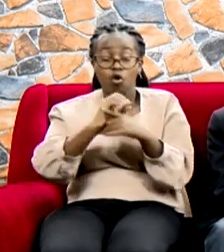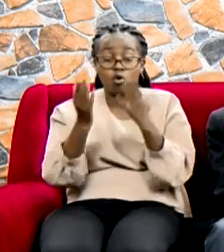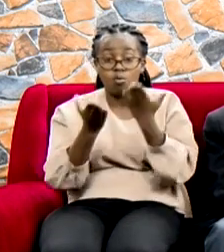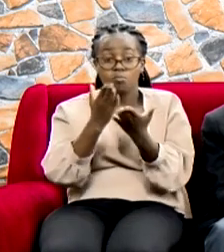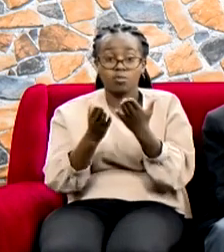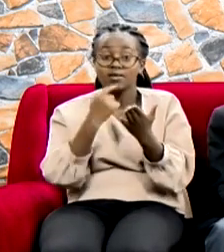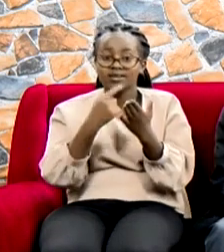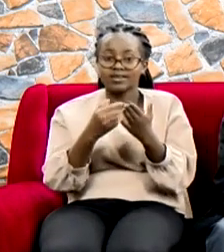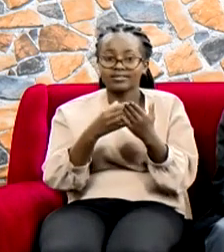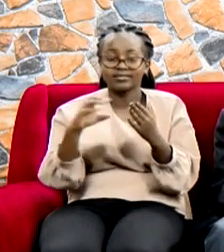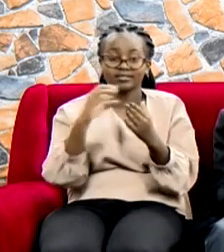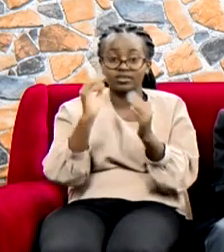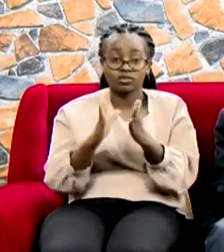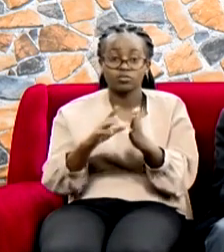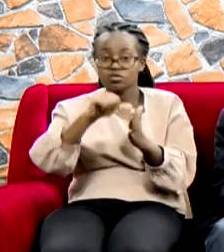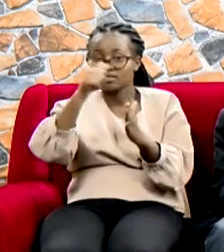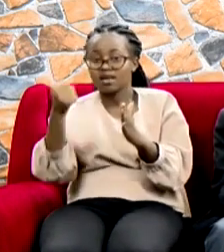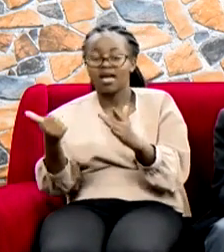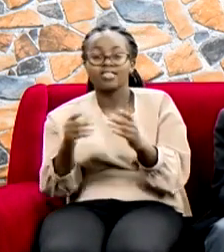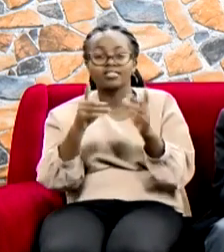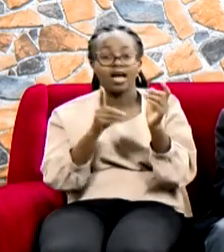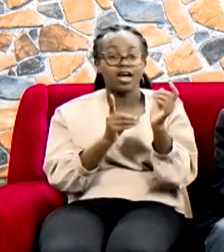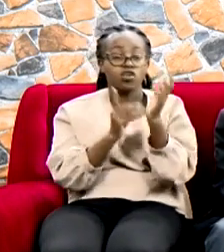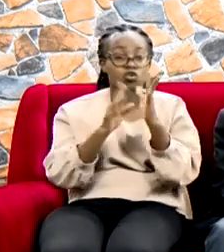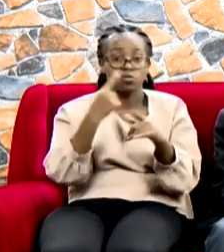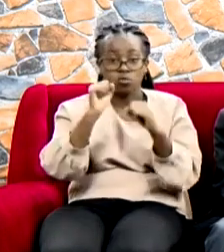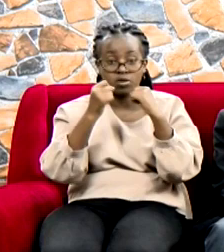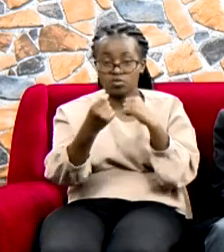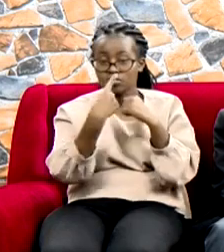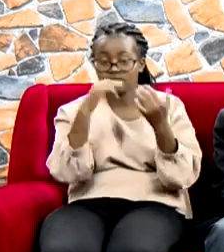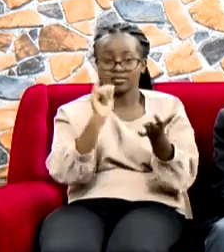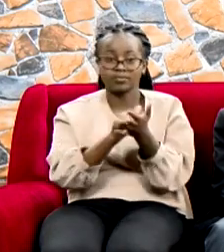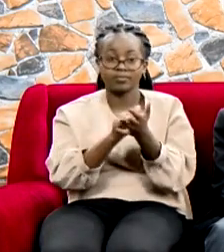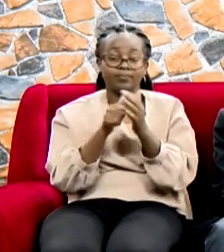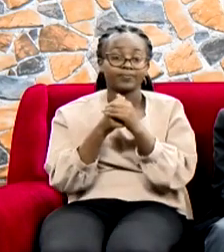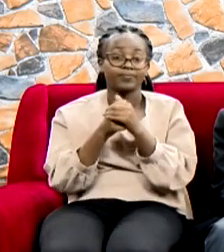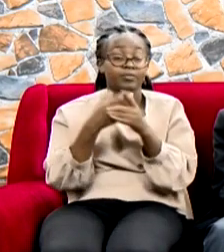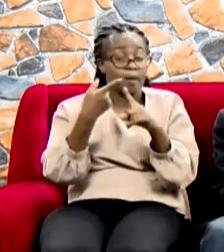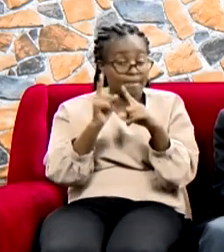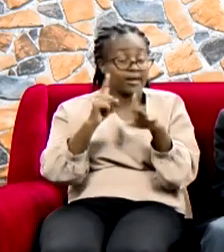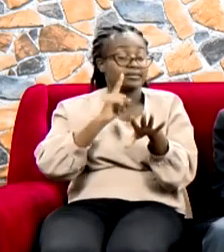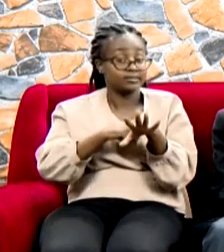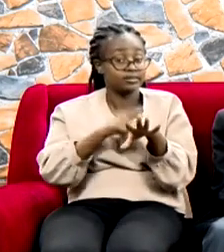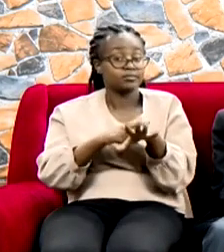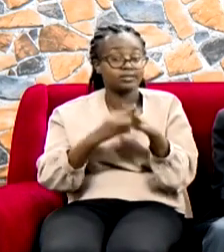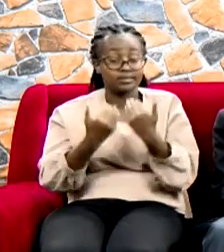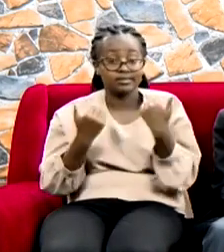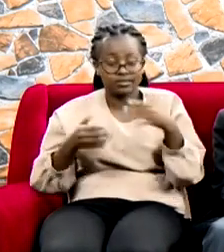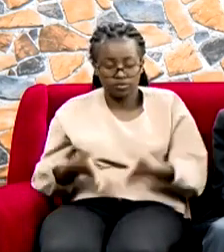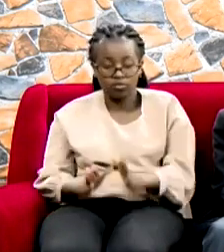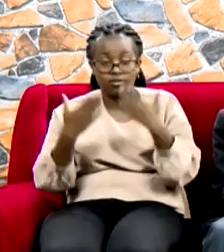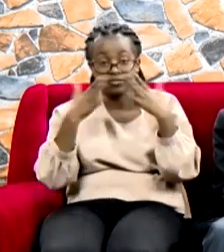the client to another specialist who will be able to diagnose that. Yeah, but once now the child is